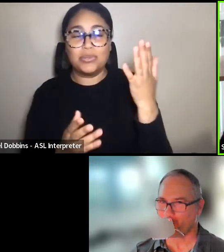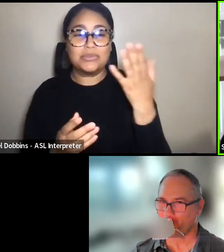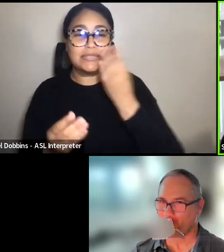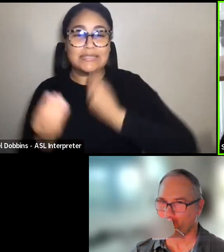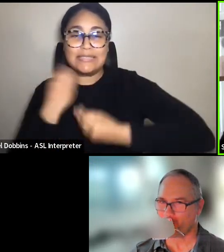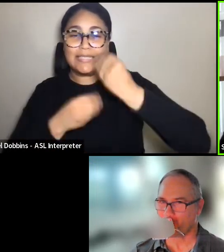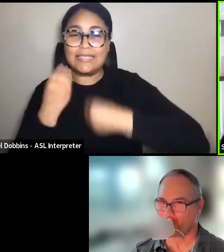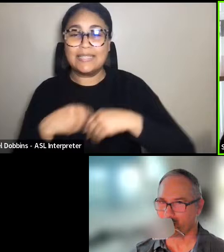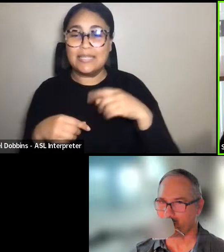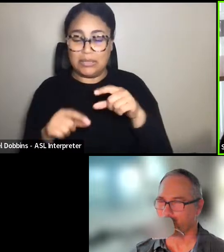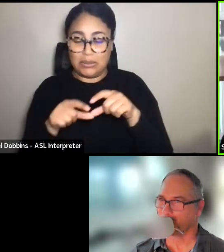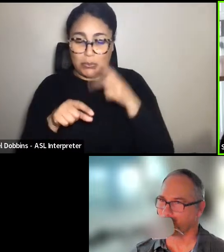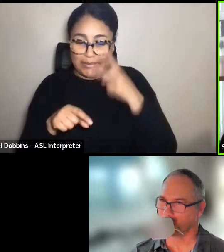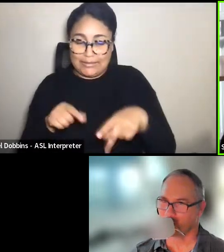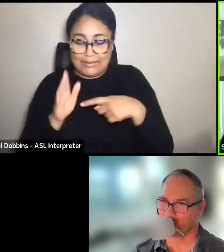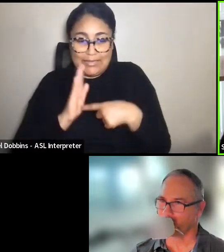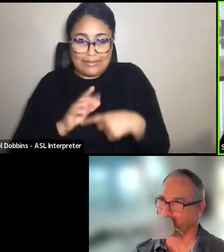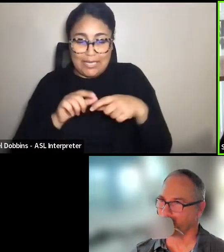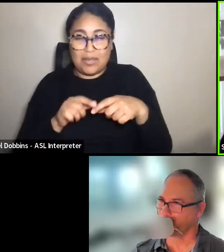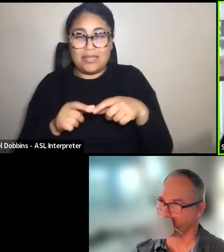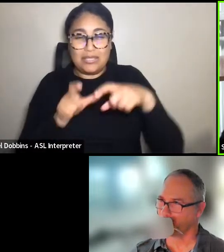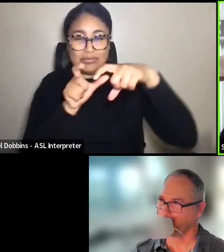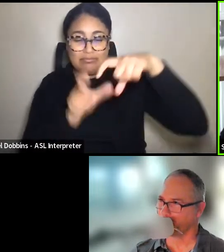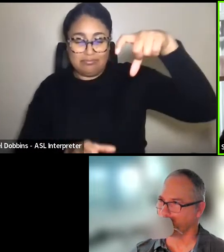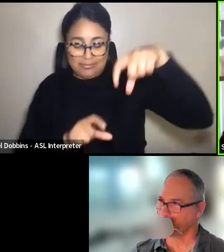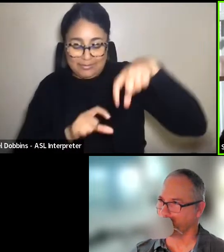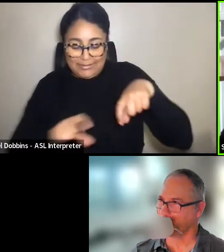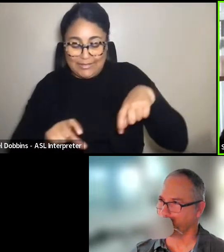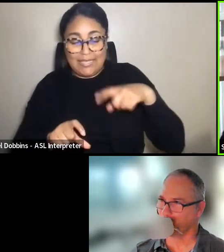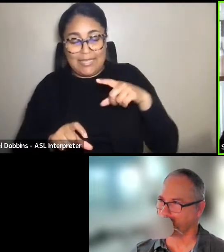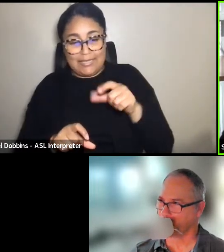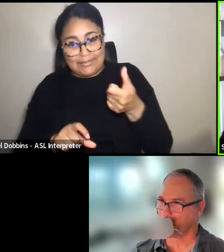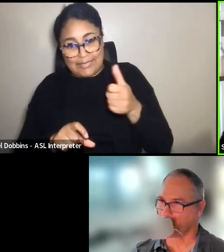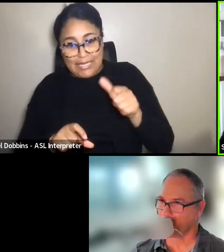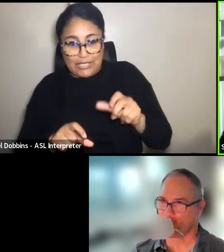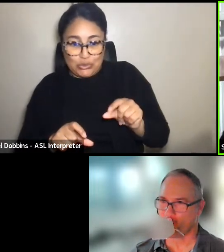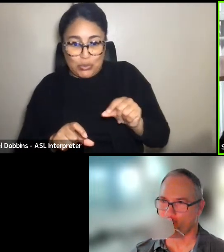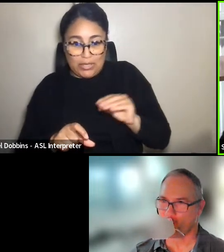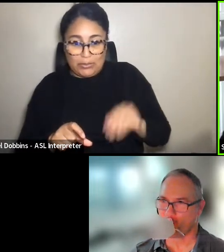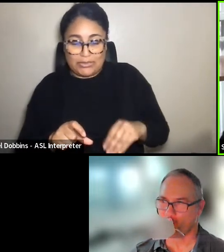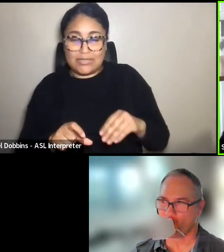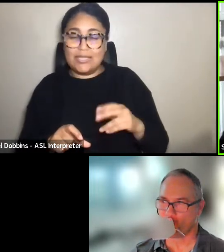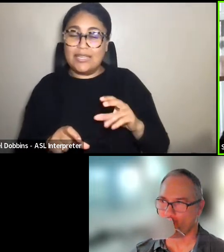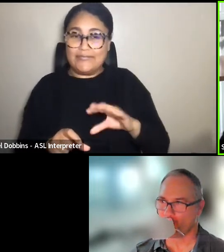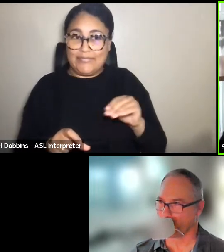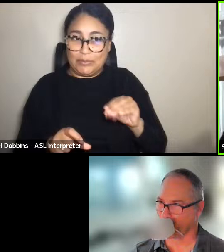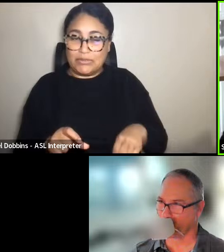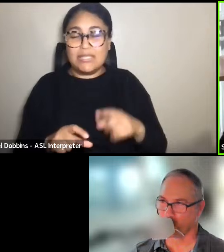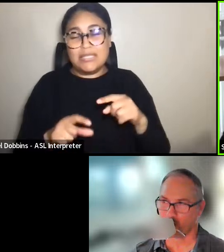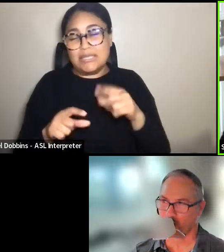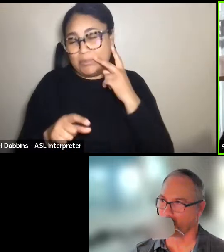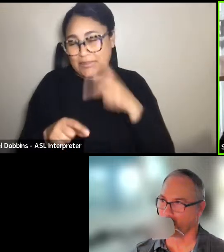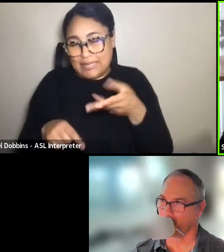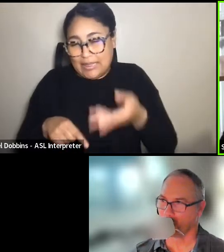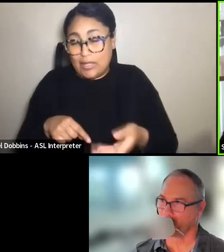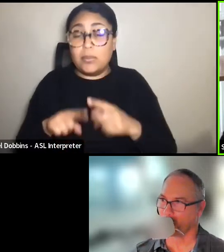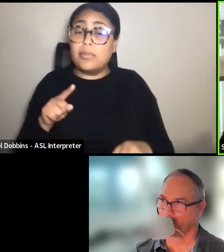at the bottom, but making sure that those are right, right? I do want to also mention that some positive,